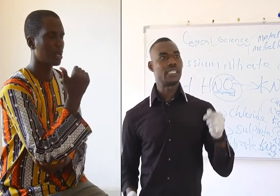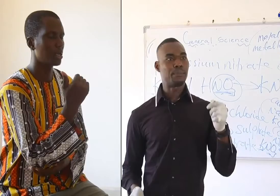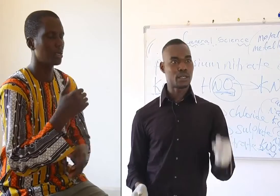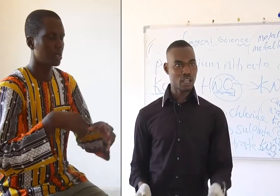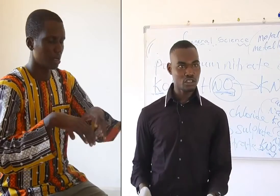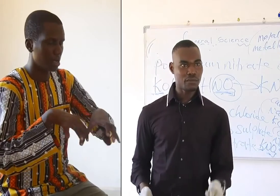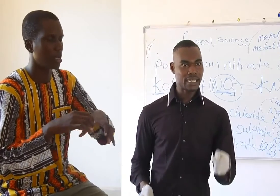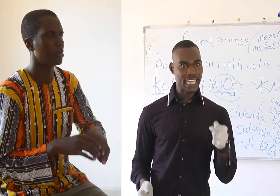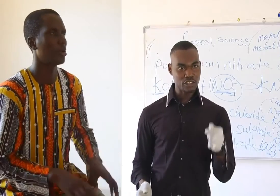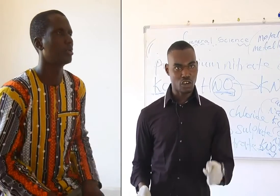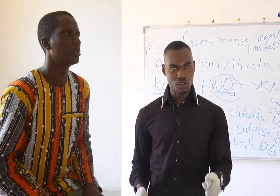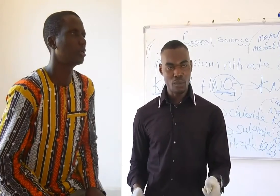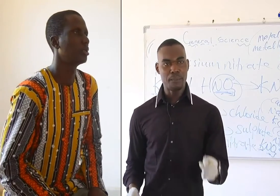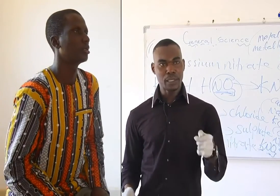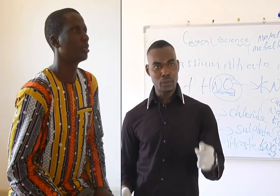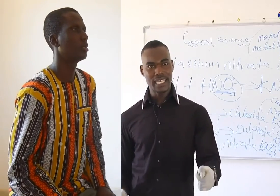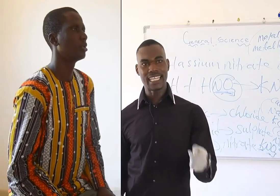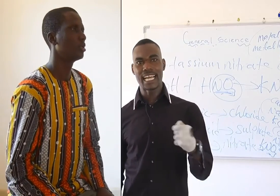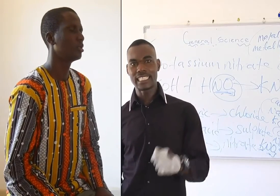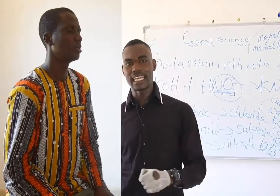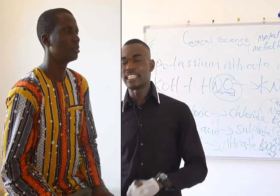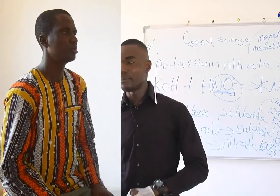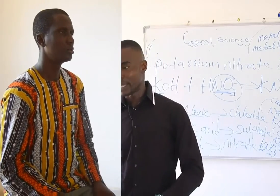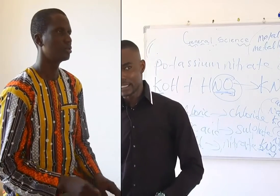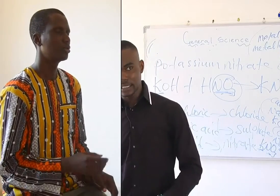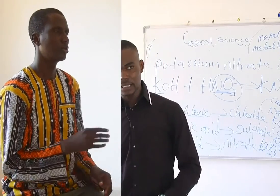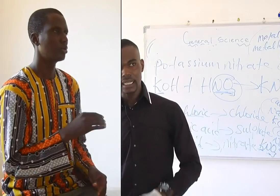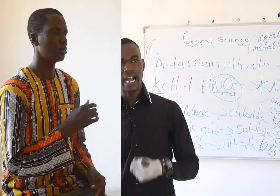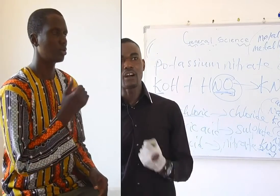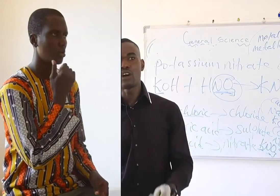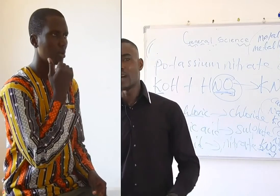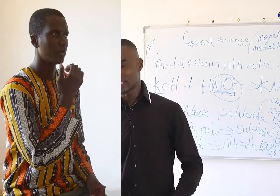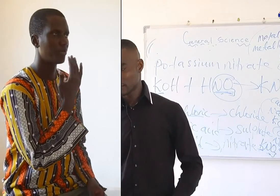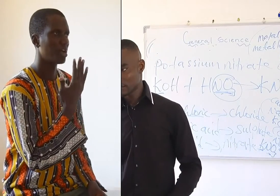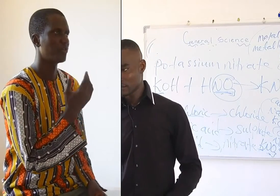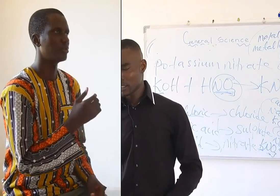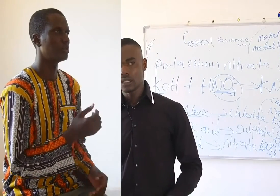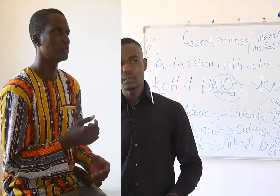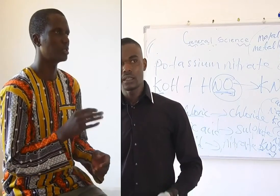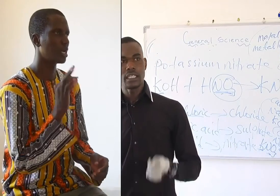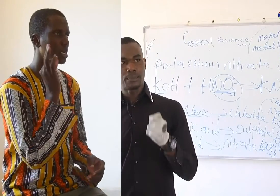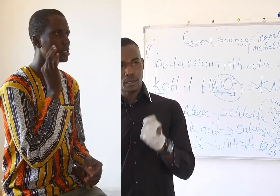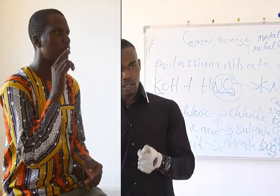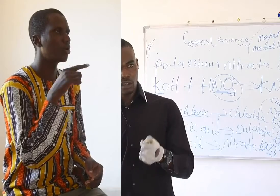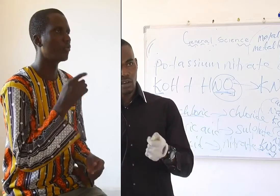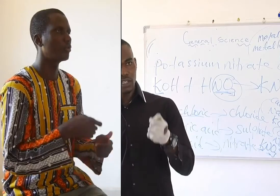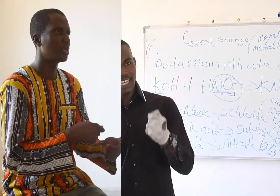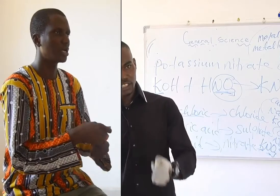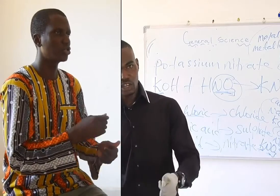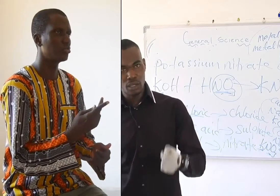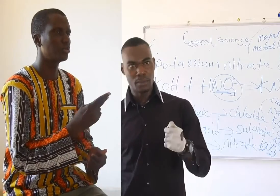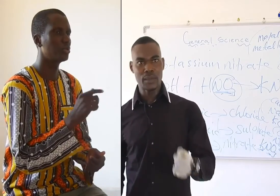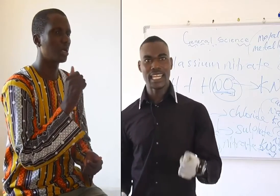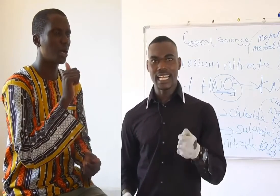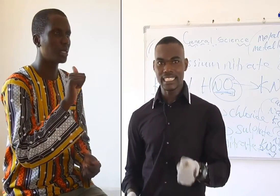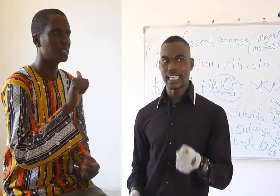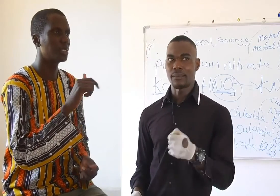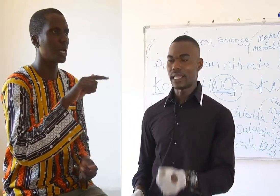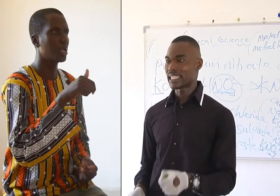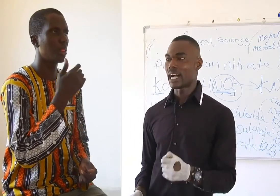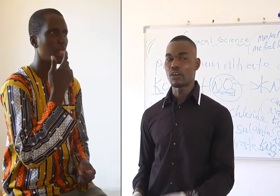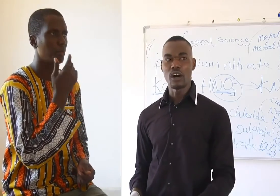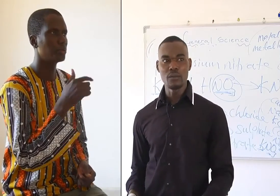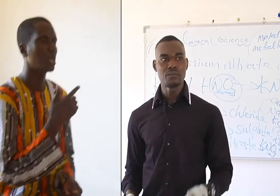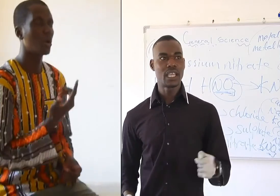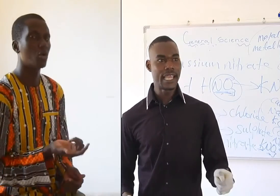5. The products of the reaction between an acid and a base are called what? The products of the reaction between an acid and a